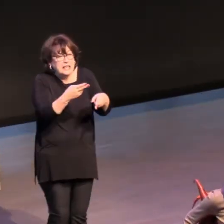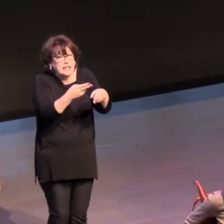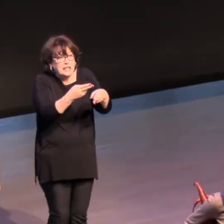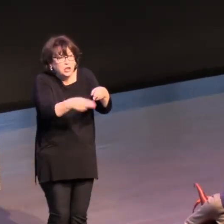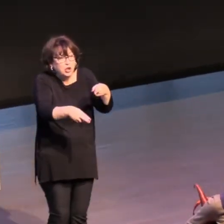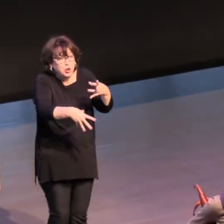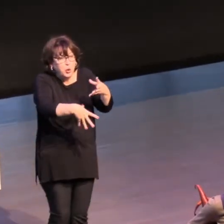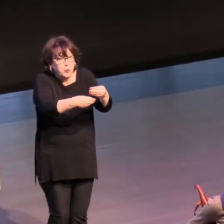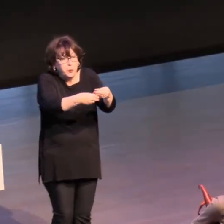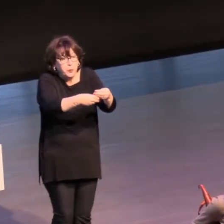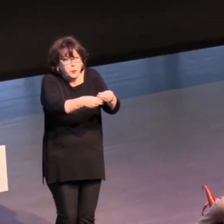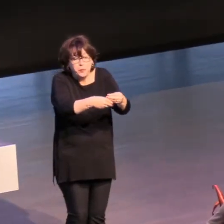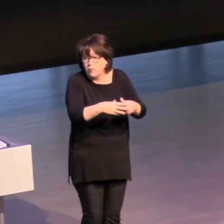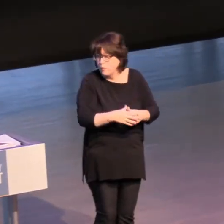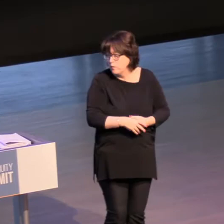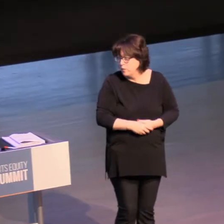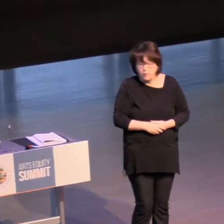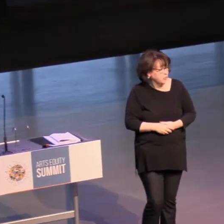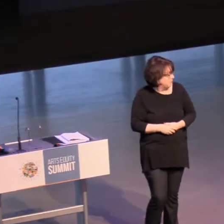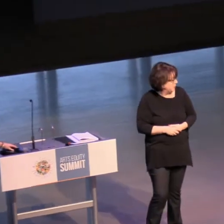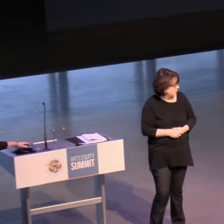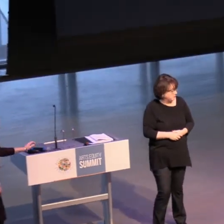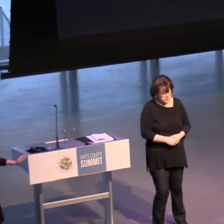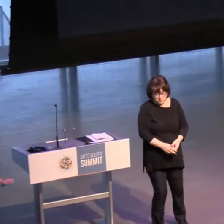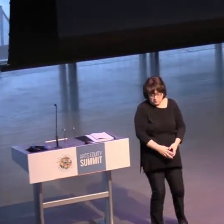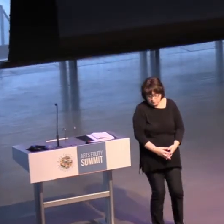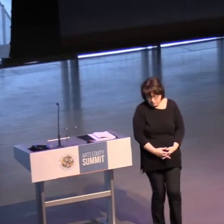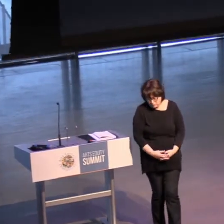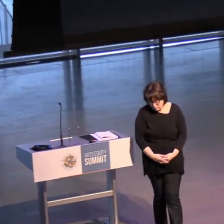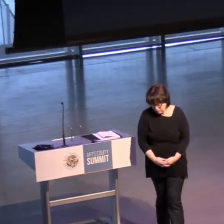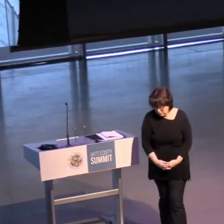Done. Oh, never mind.